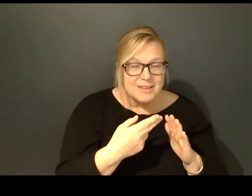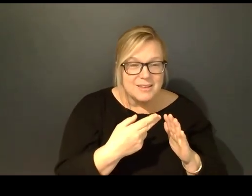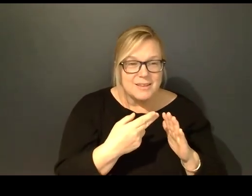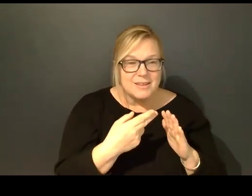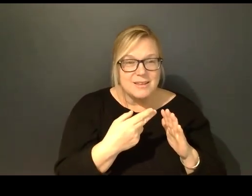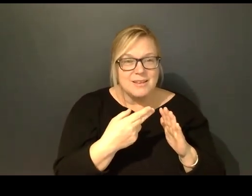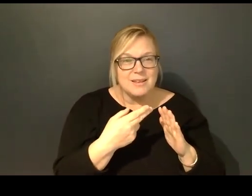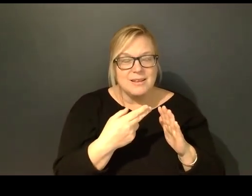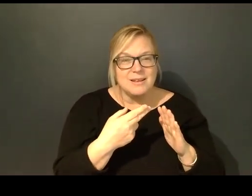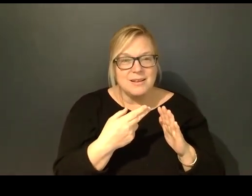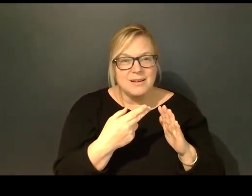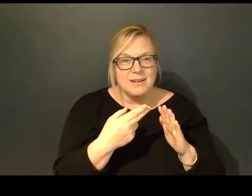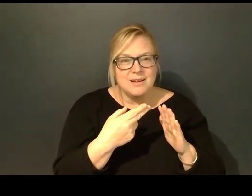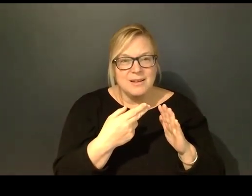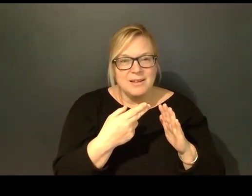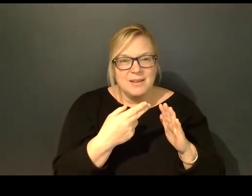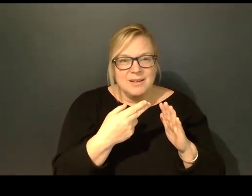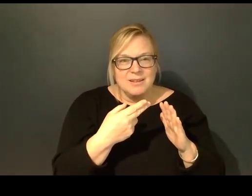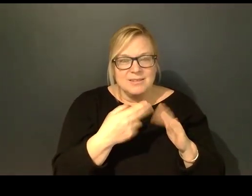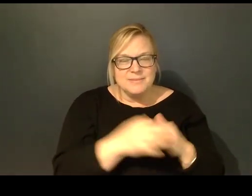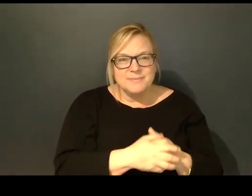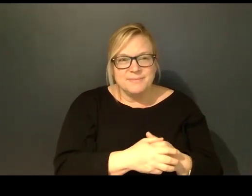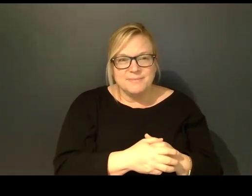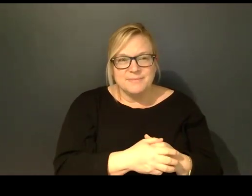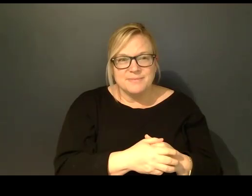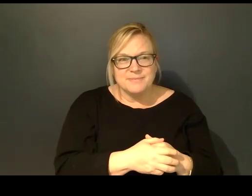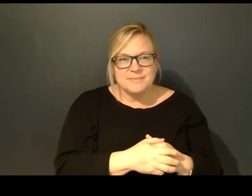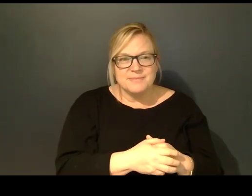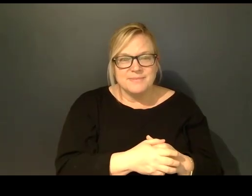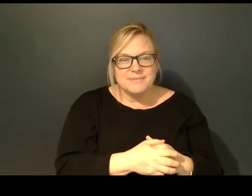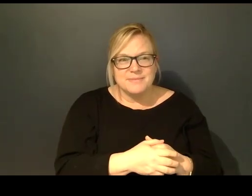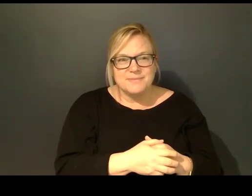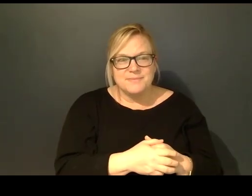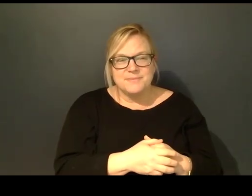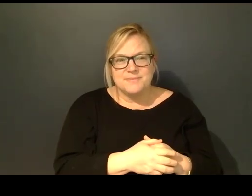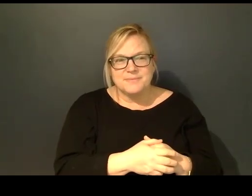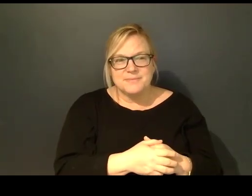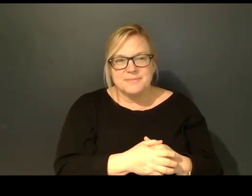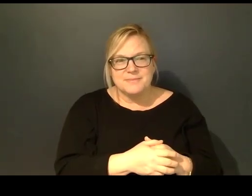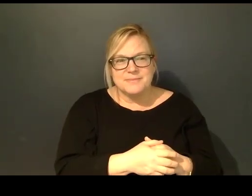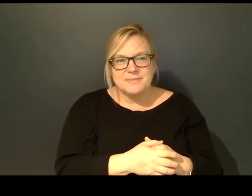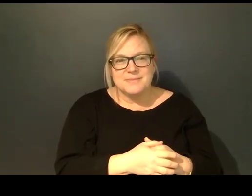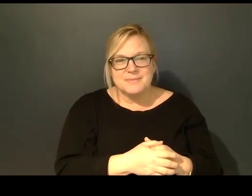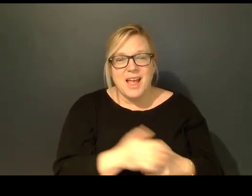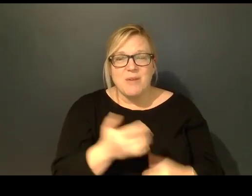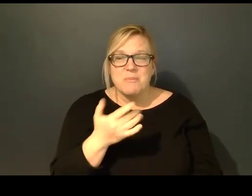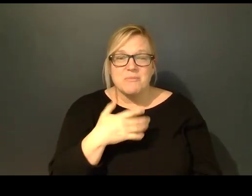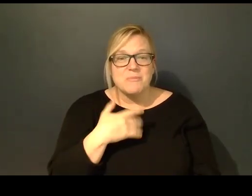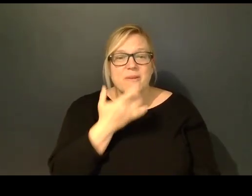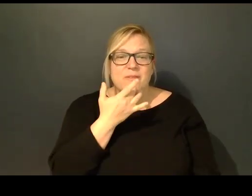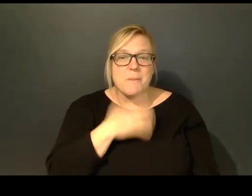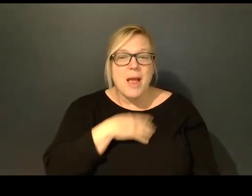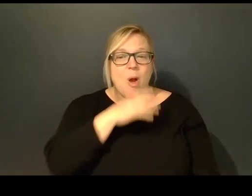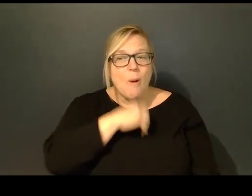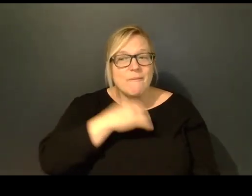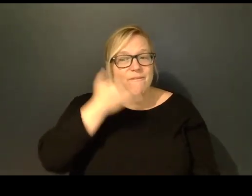I want all my old dials back where I can, turn and push a button to dial my phone, and also walk around with one of